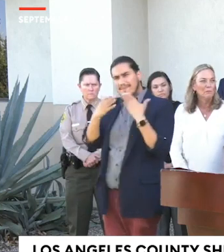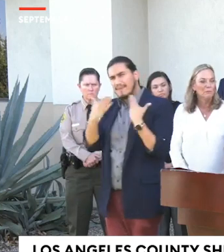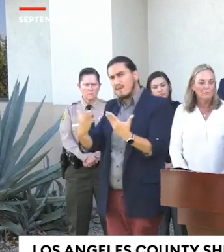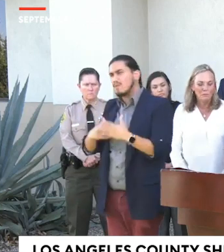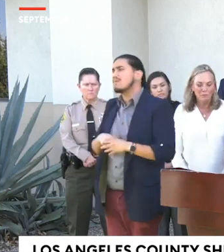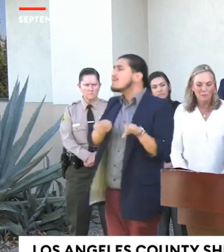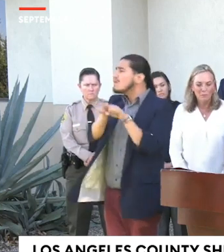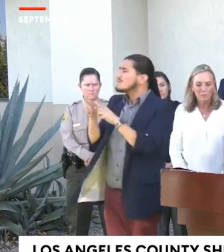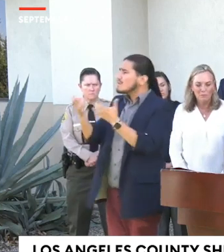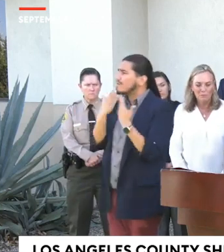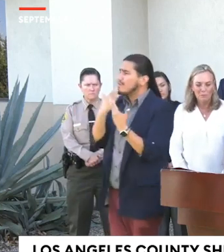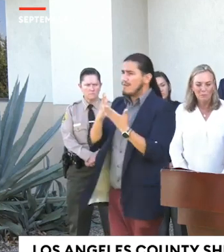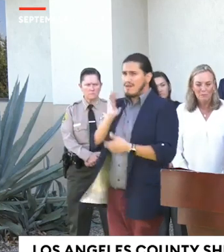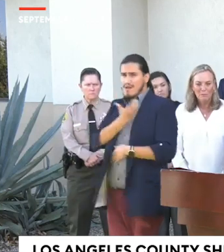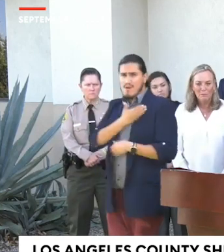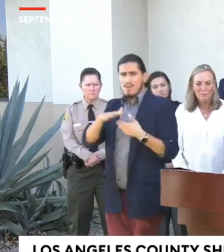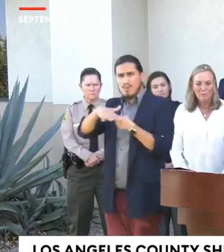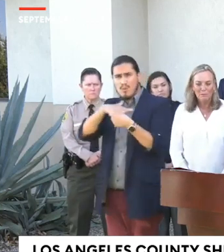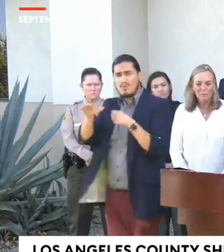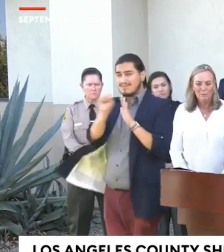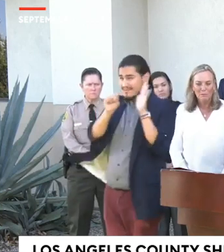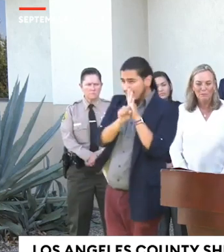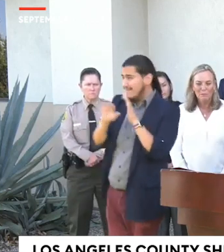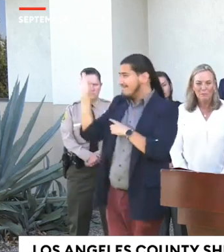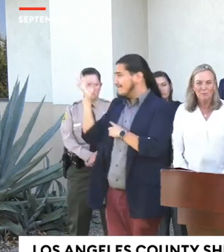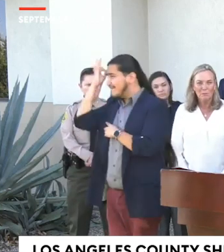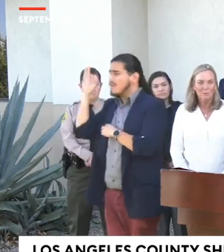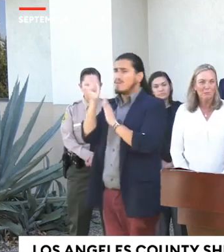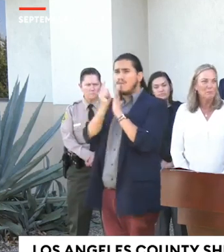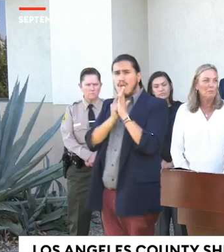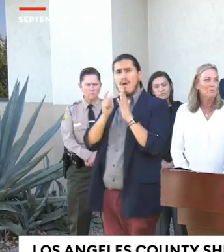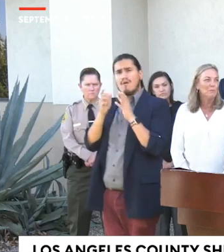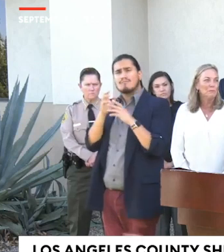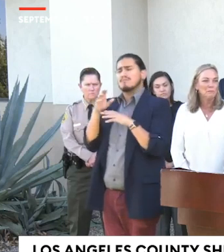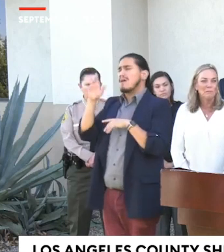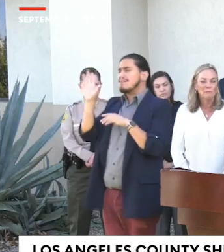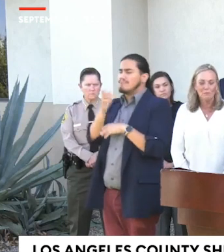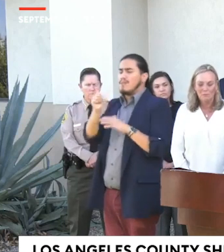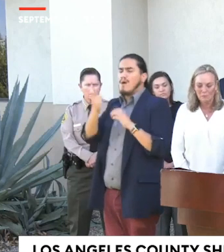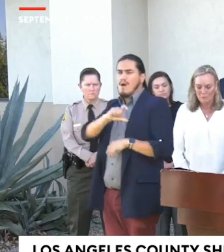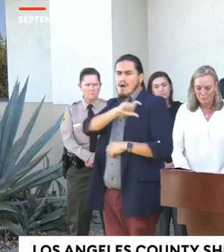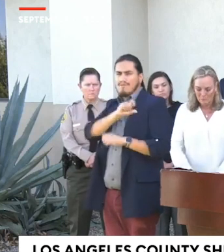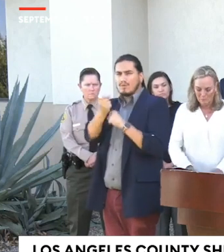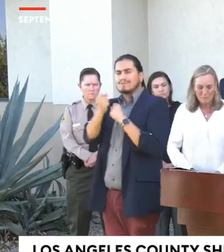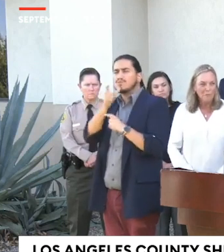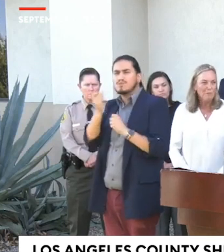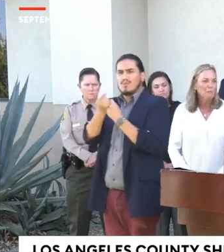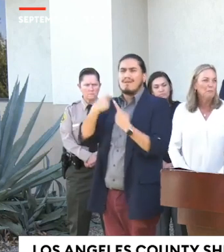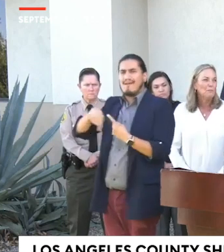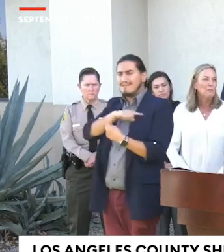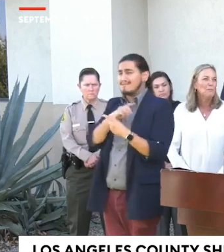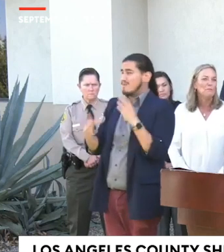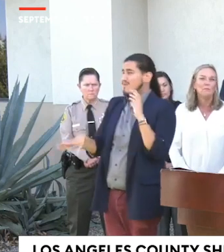I'd also like to thank our local, state, and federal law enforcement partners that have reached out and offered assistance.